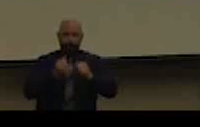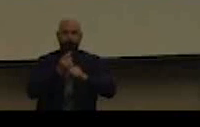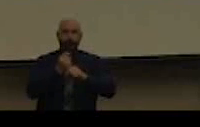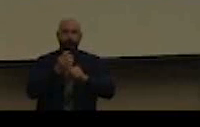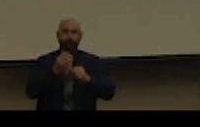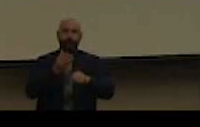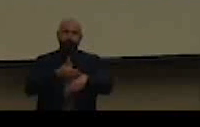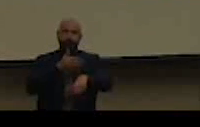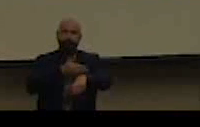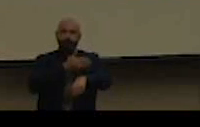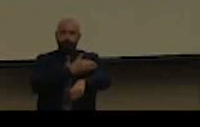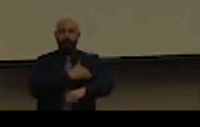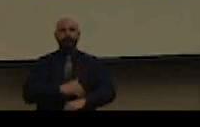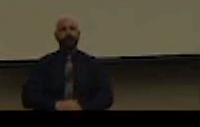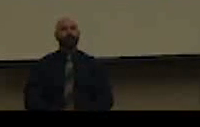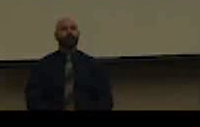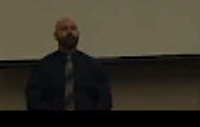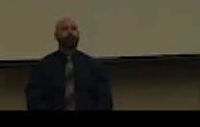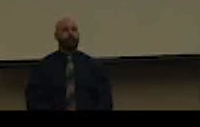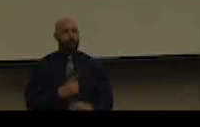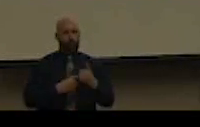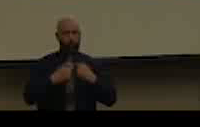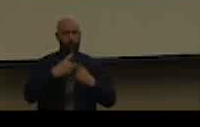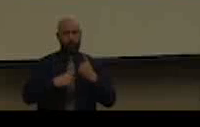Any questions about this so far?